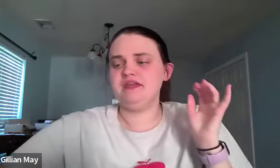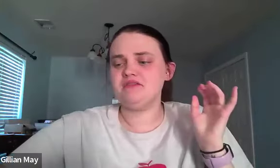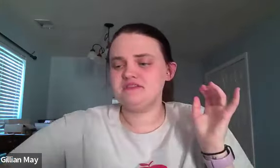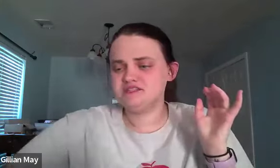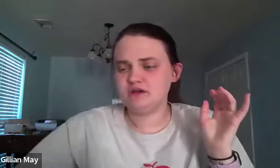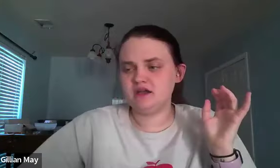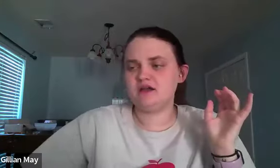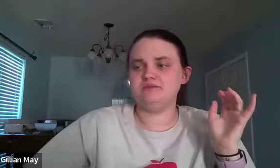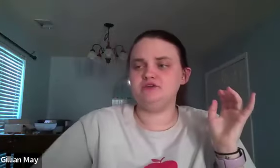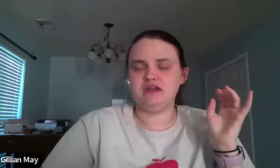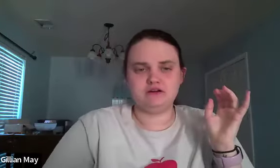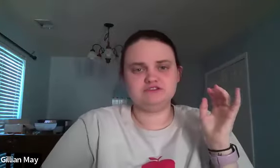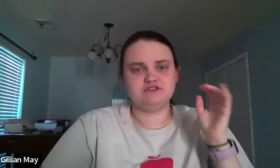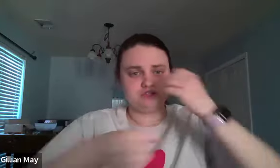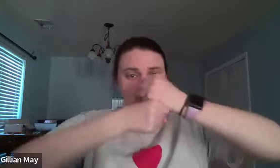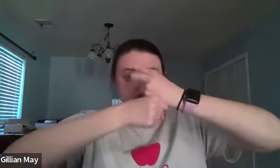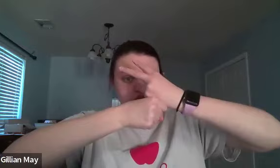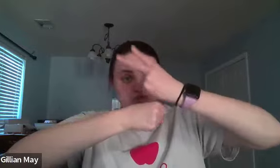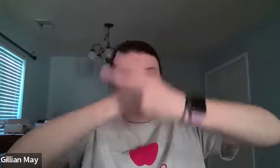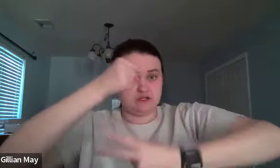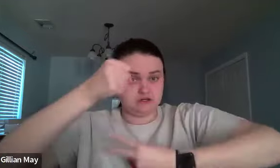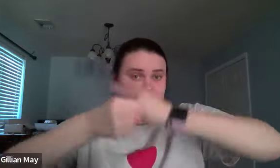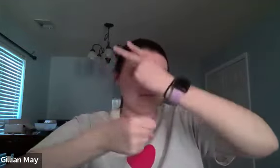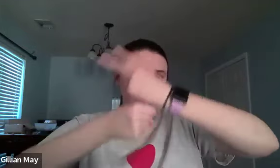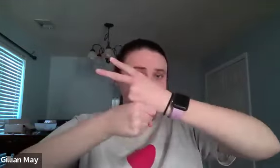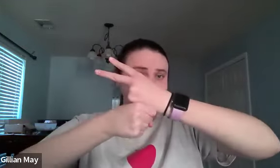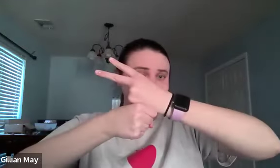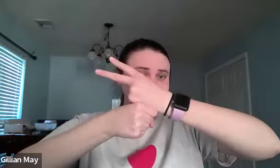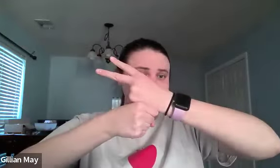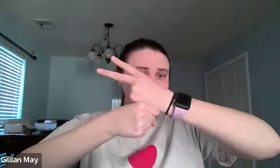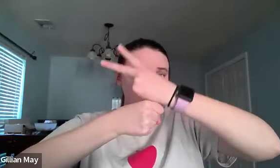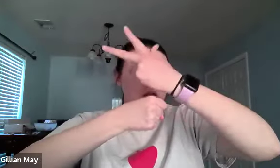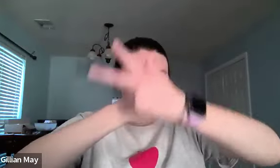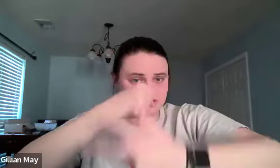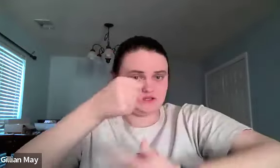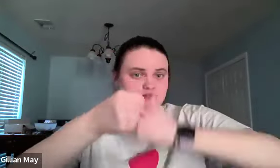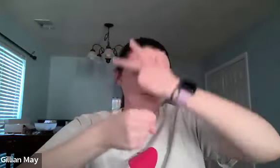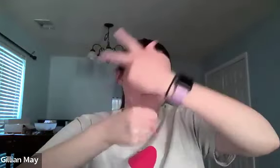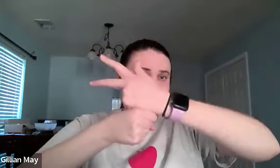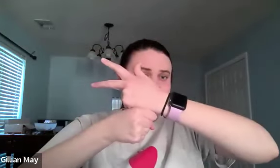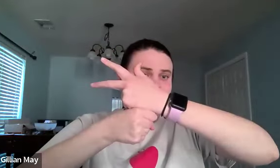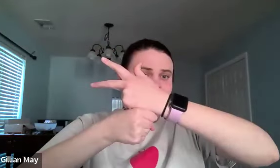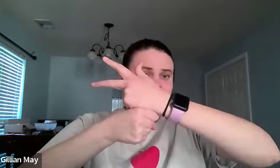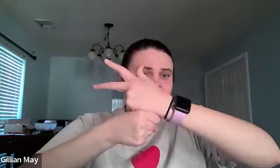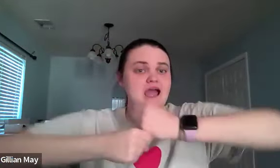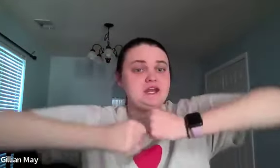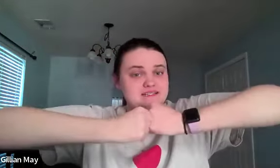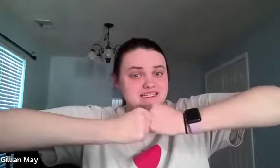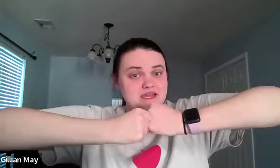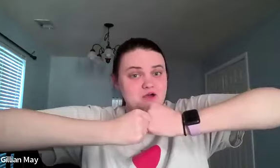Now this one, you can also do the 2 years, 3 years. I know I stick my elbows